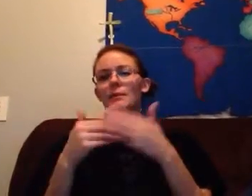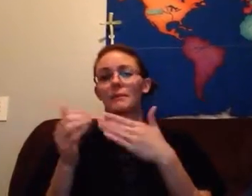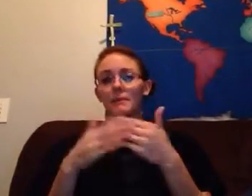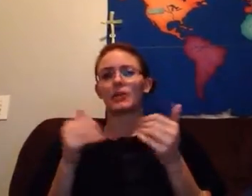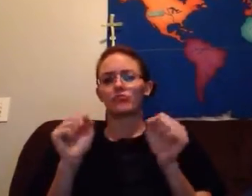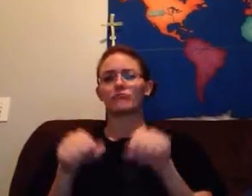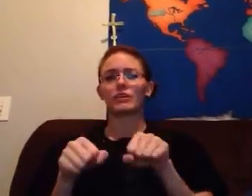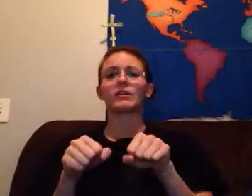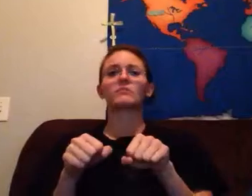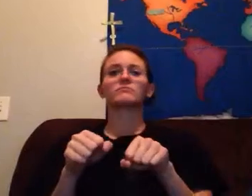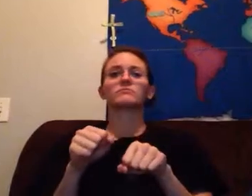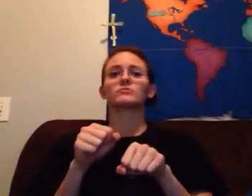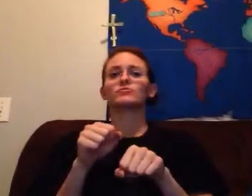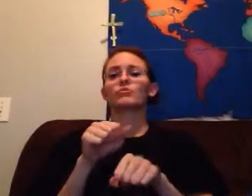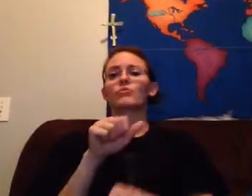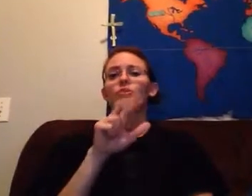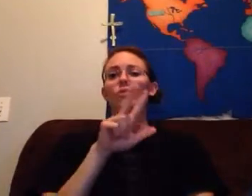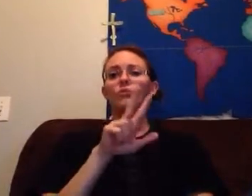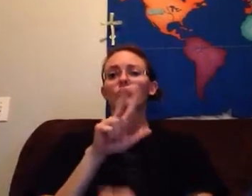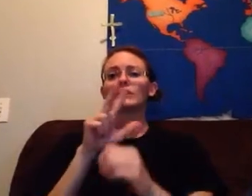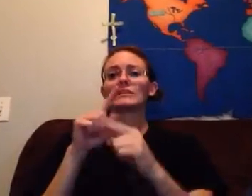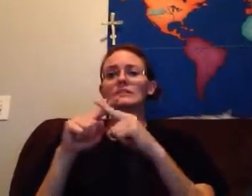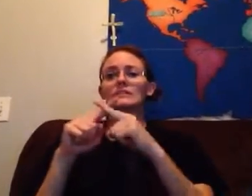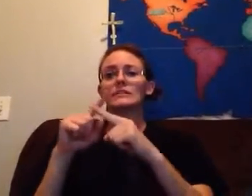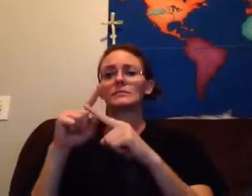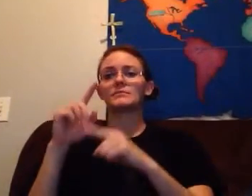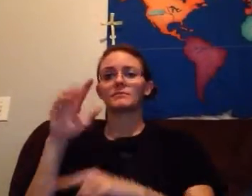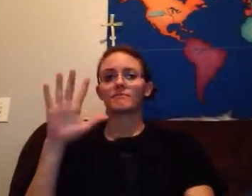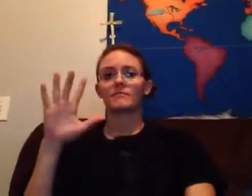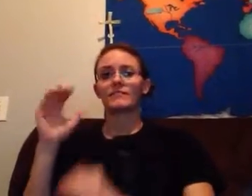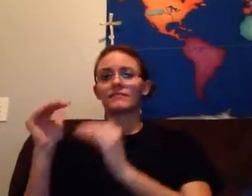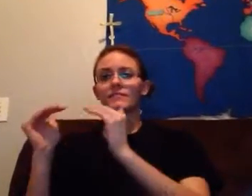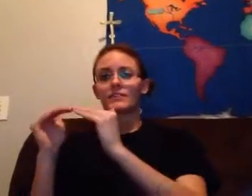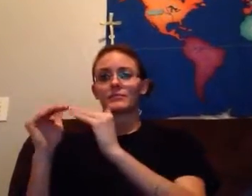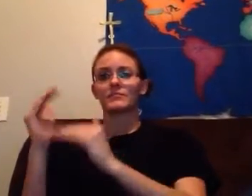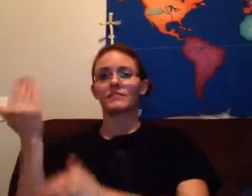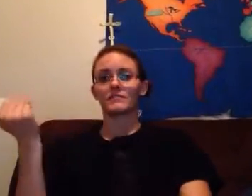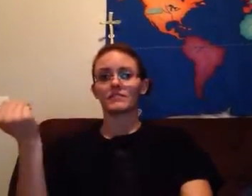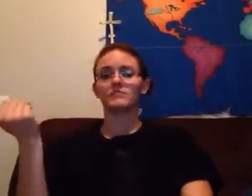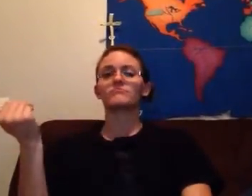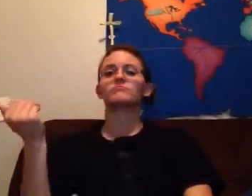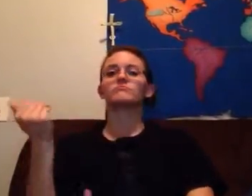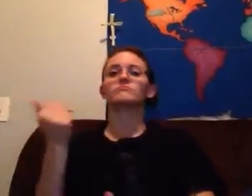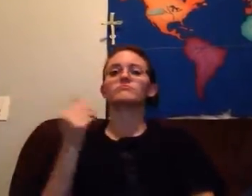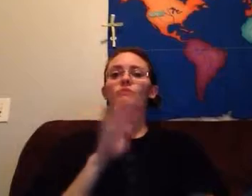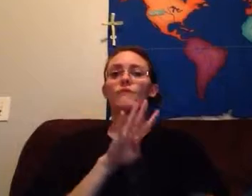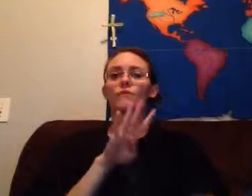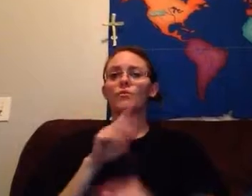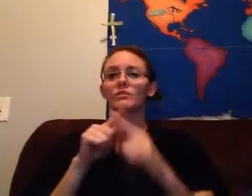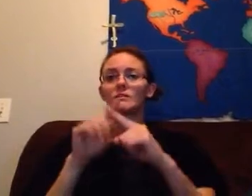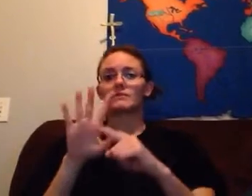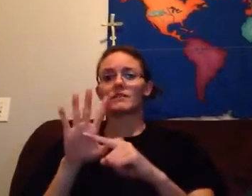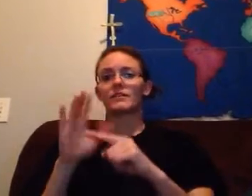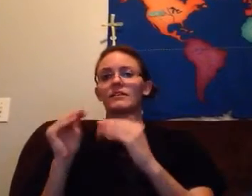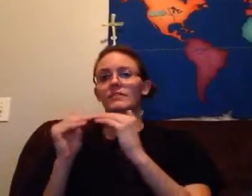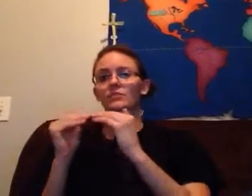5, and I'll have 15 over 4 times 5 is 20. So that's 2 different